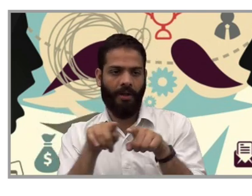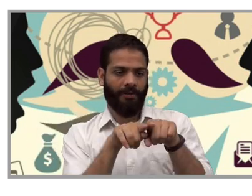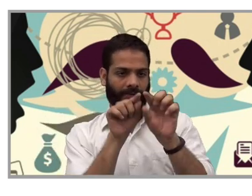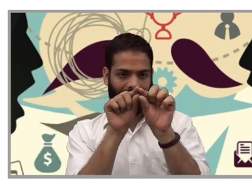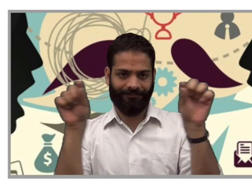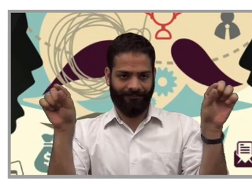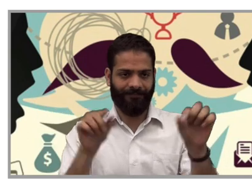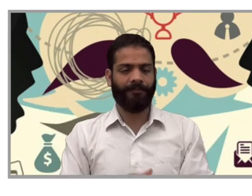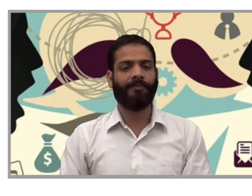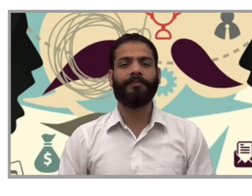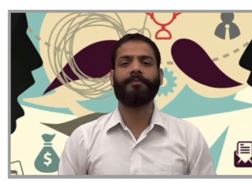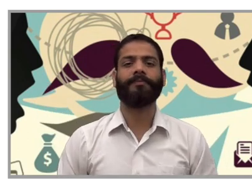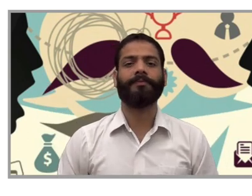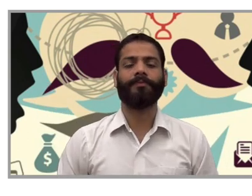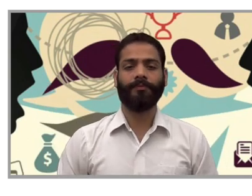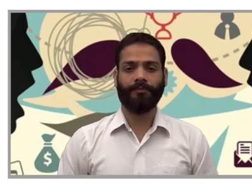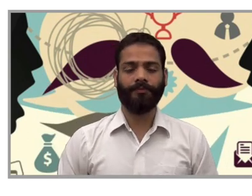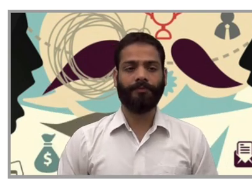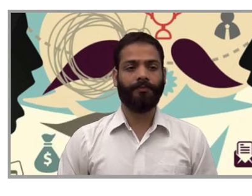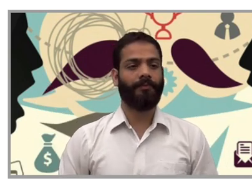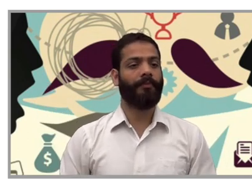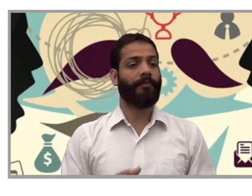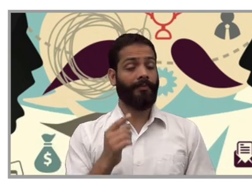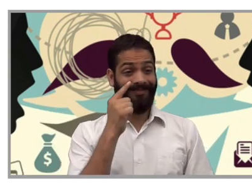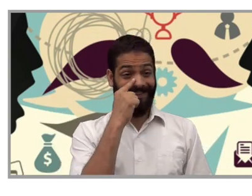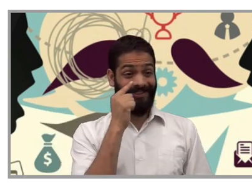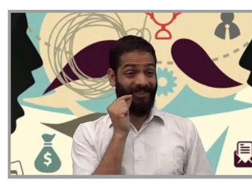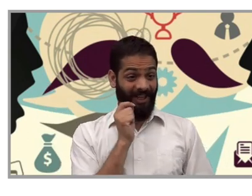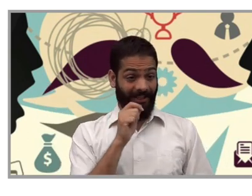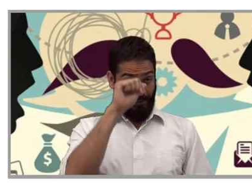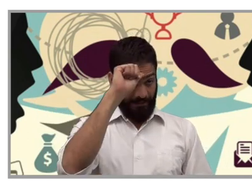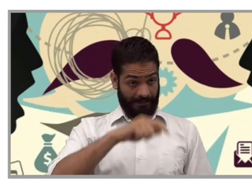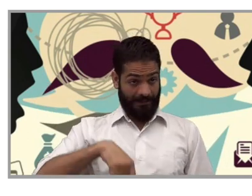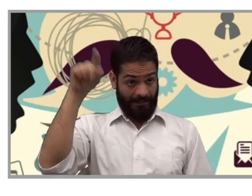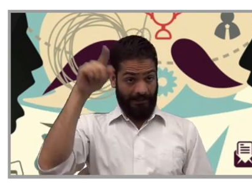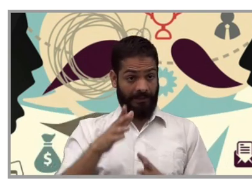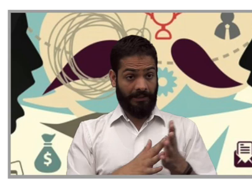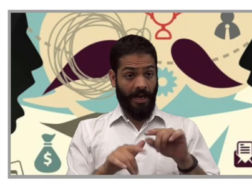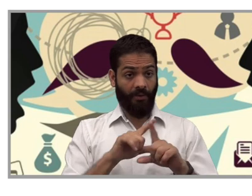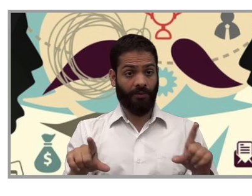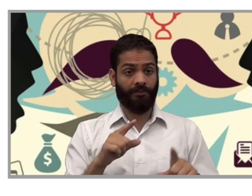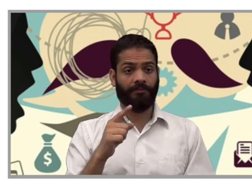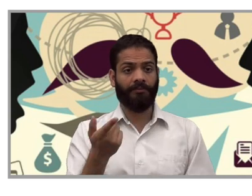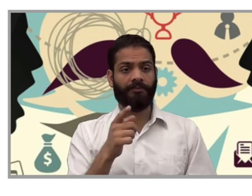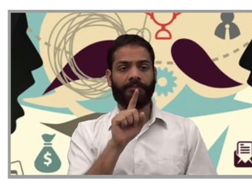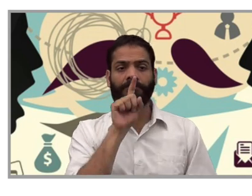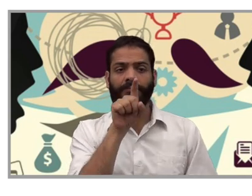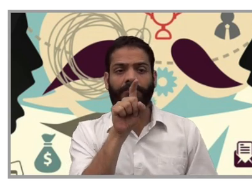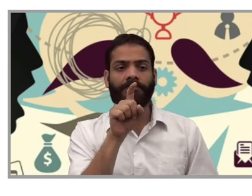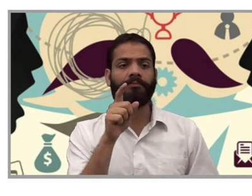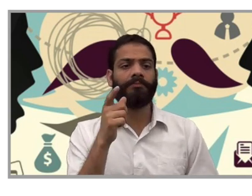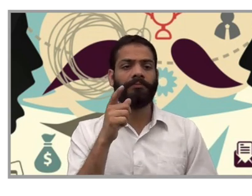Here books will be repeated thrice. He, Sita, Hel.